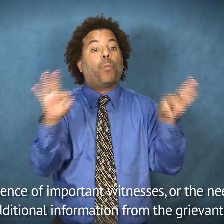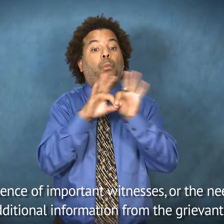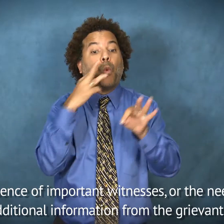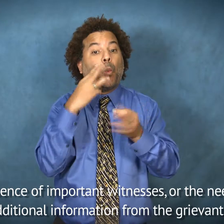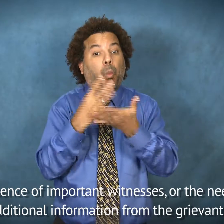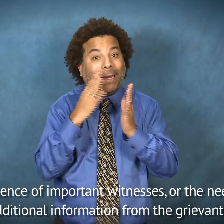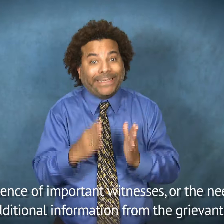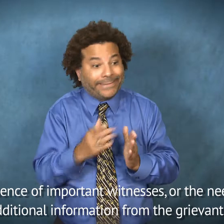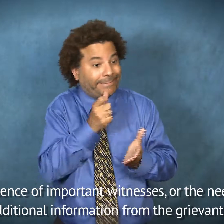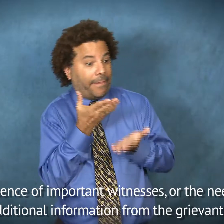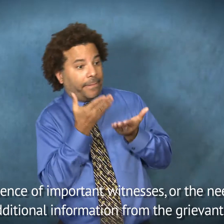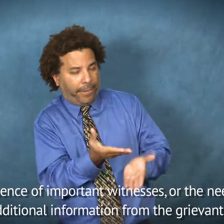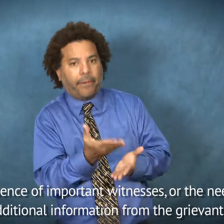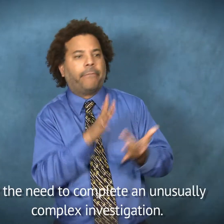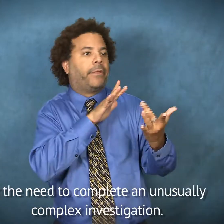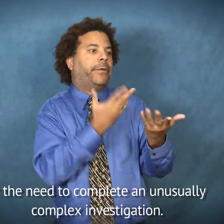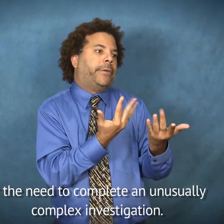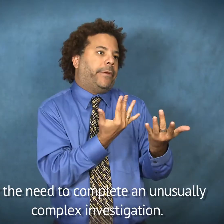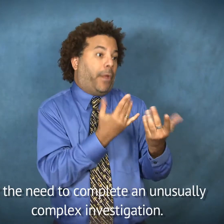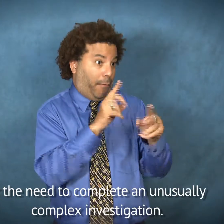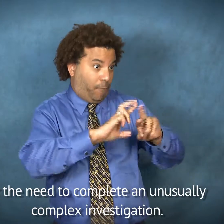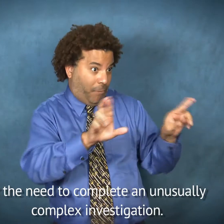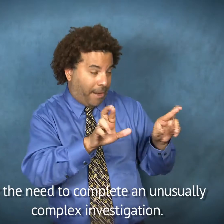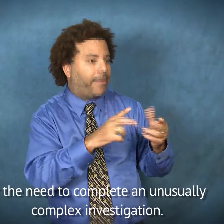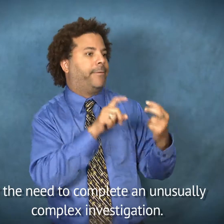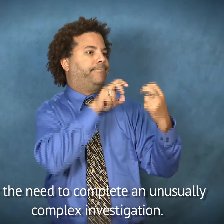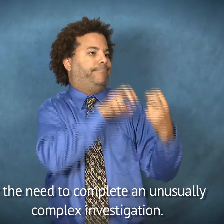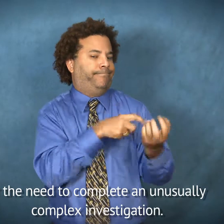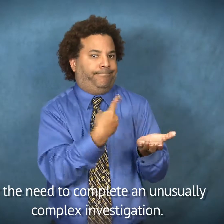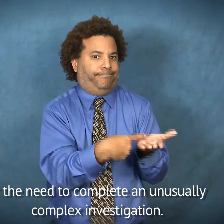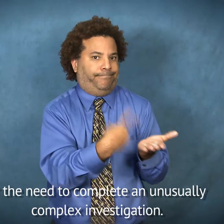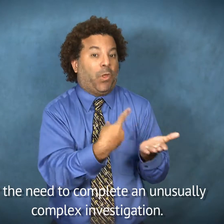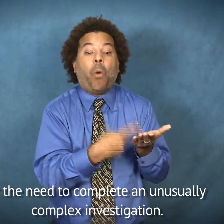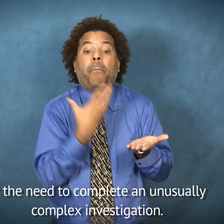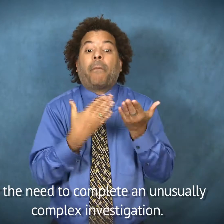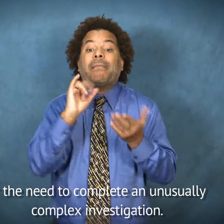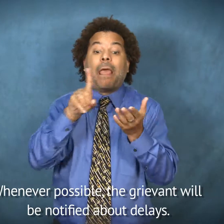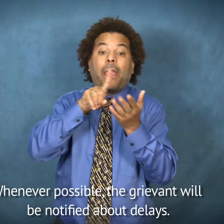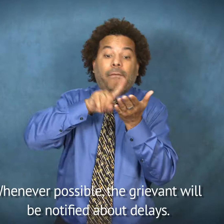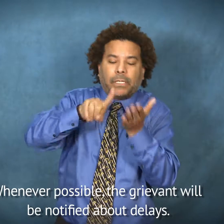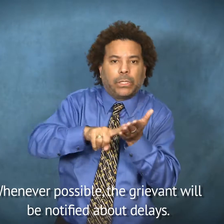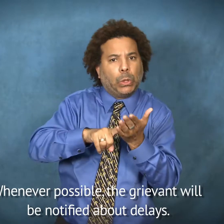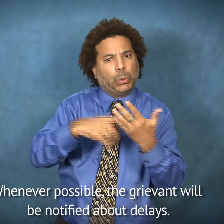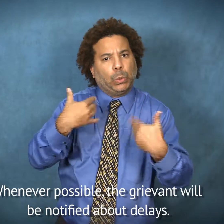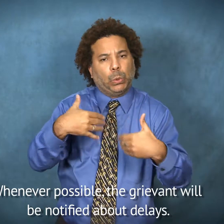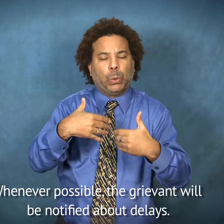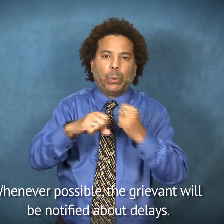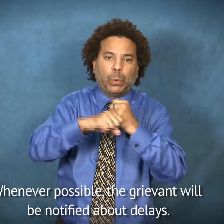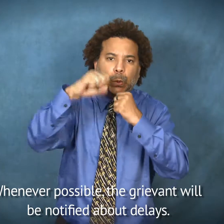for additional information from the grievant, or the need to complete an unusually complex investigation. Whenever possible, the grievant will be